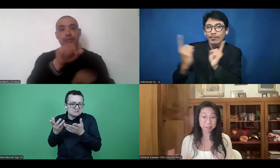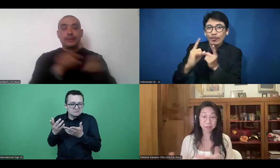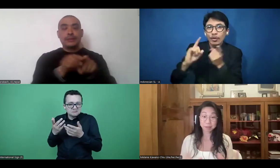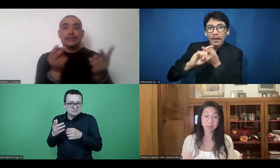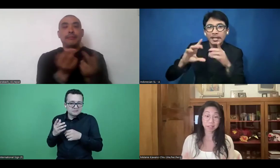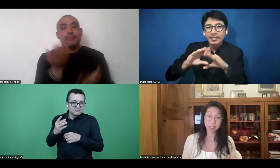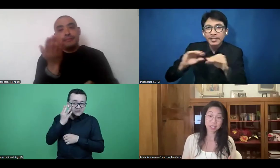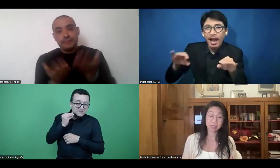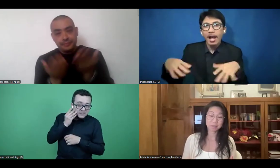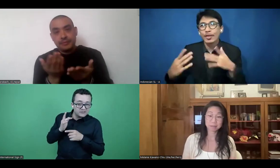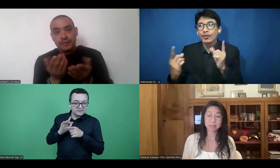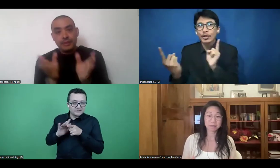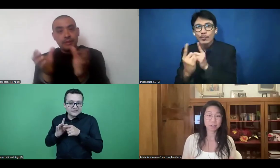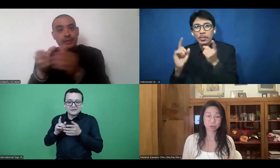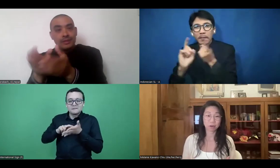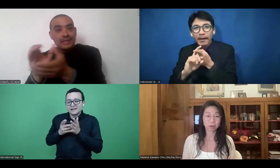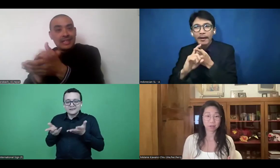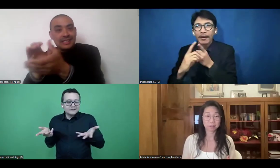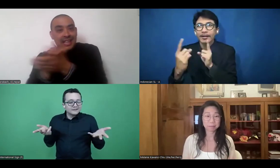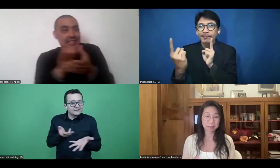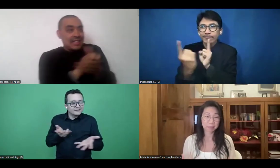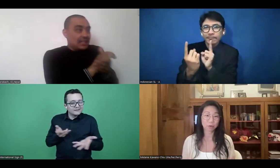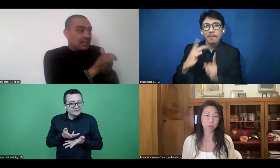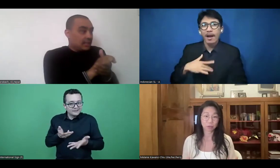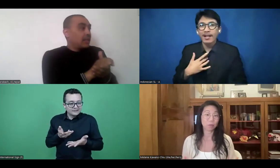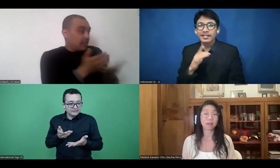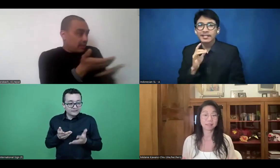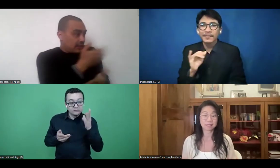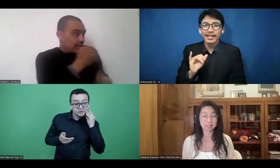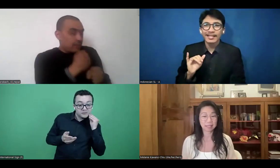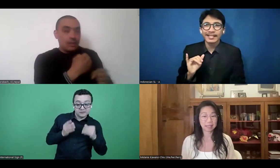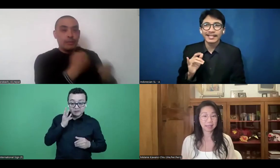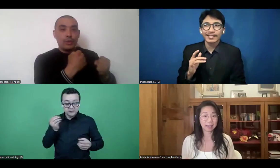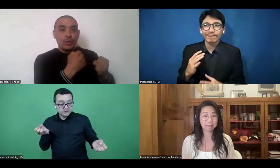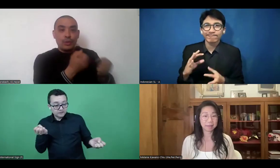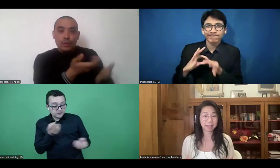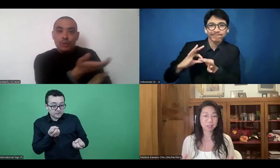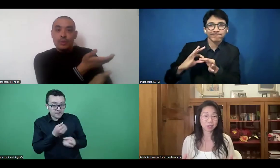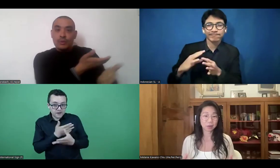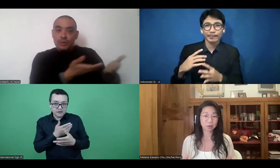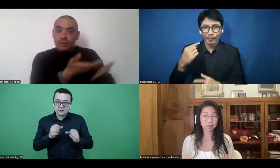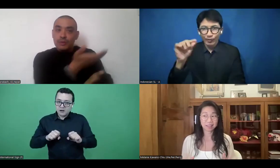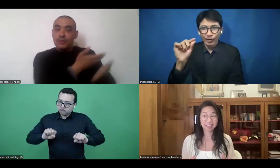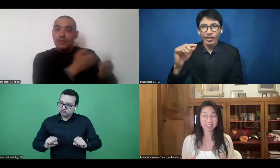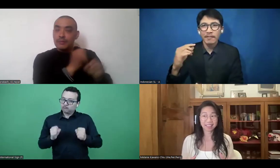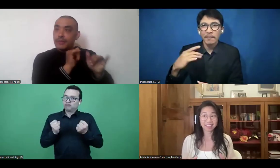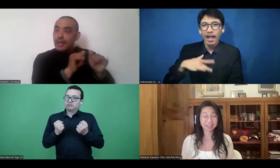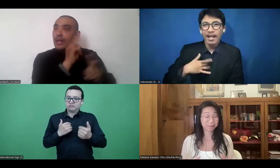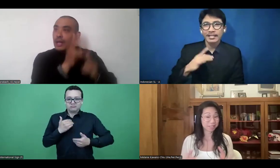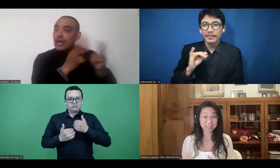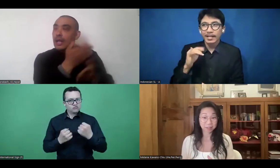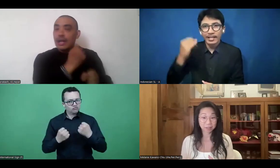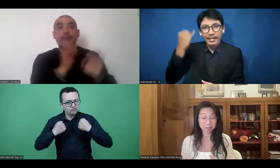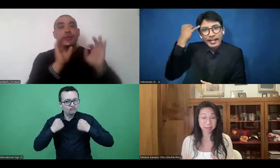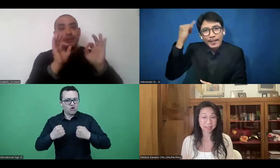that peer-to-peer exchange may be even stronger, maybe more nuanced. And so it